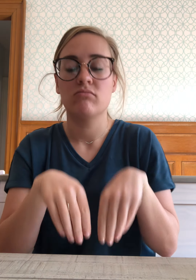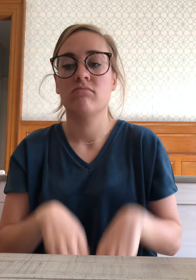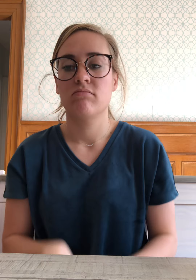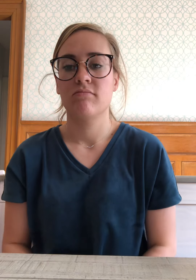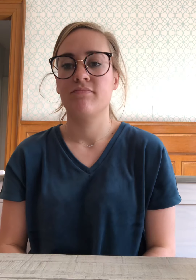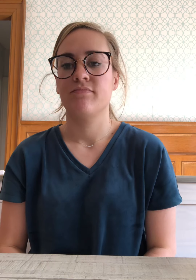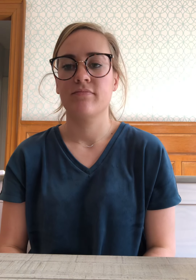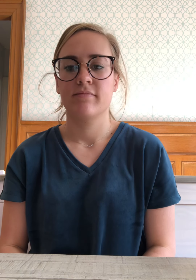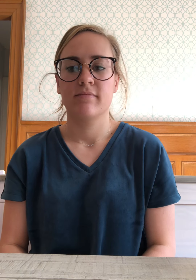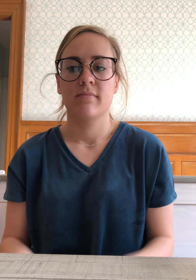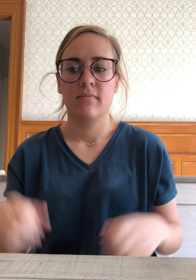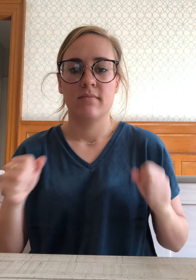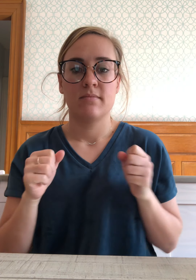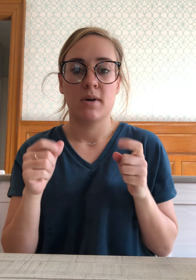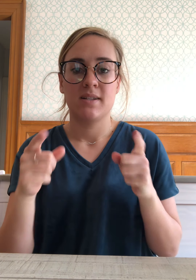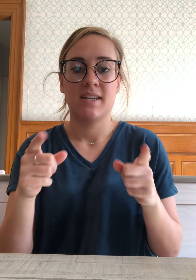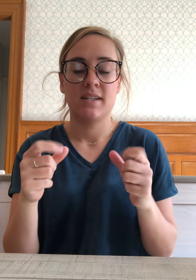Spontaneous space closure occurs.